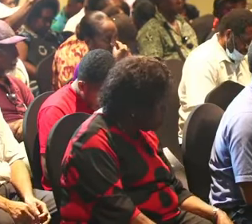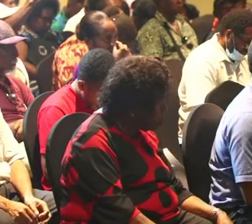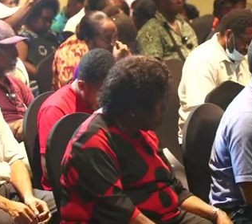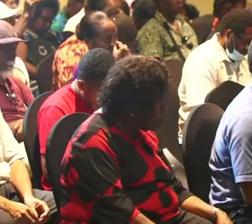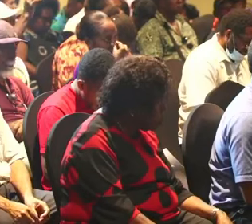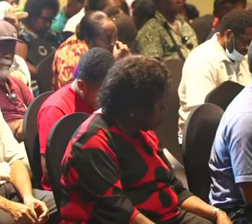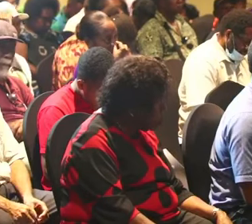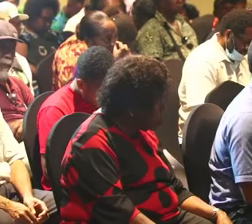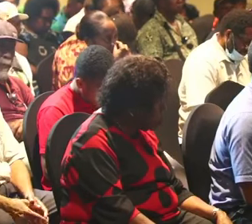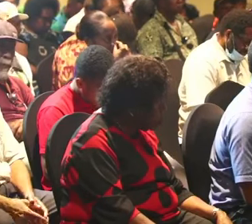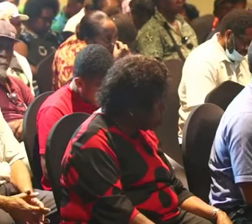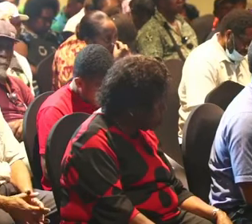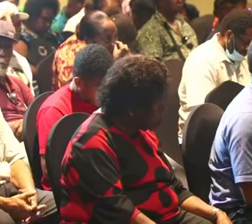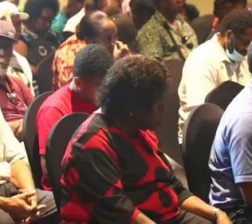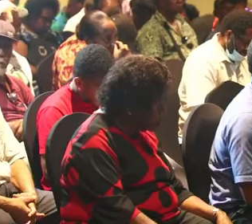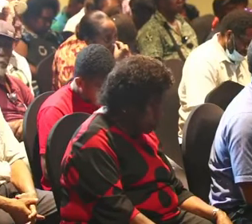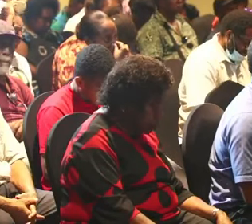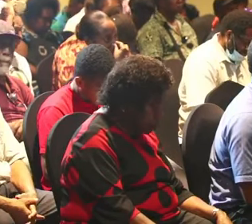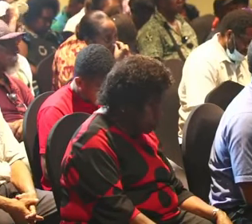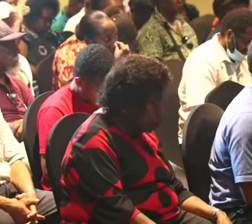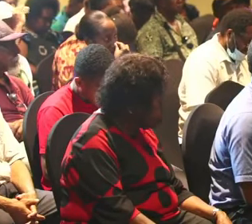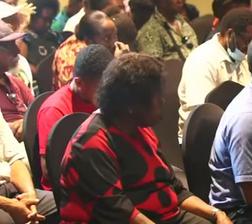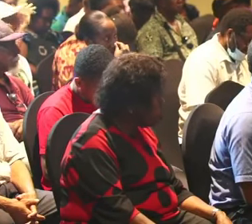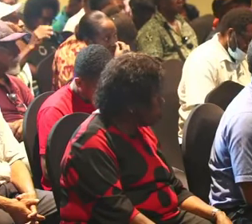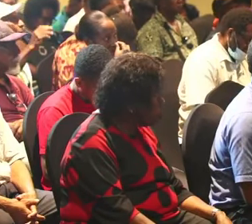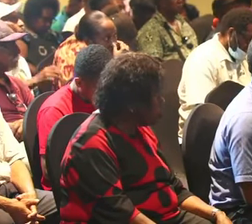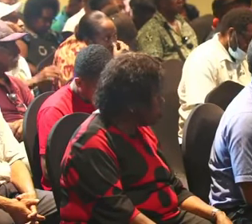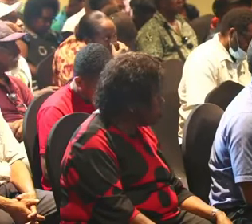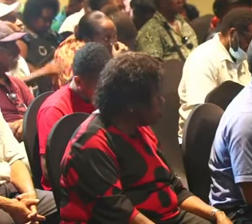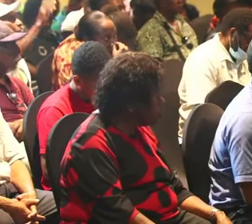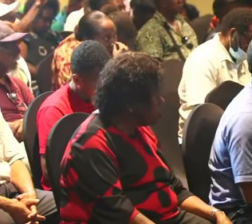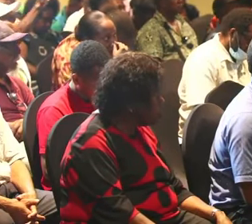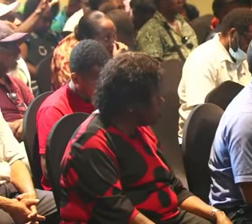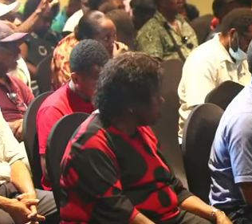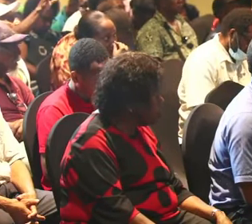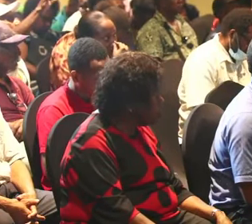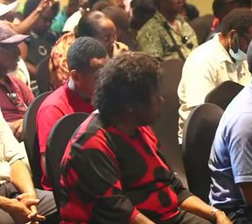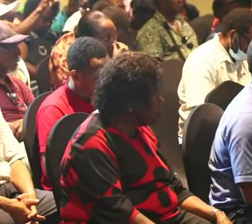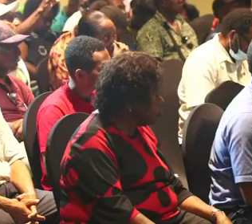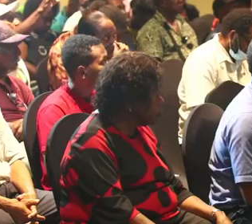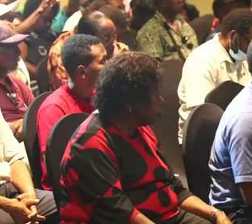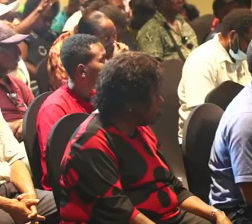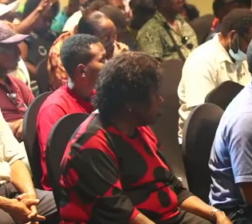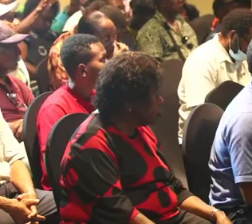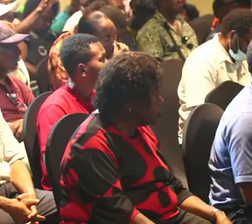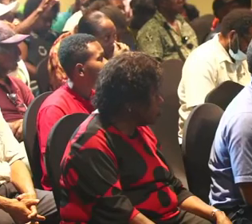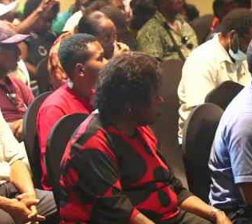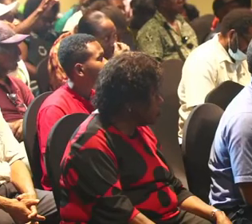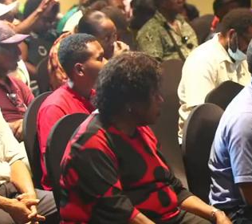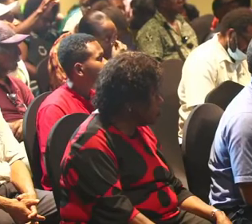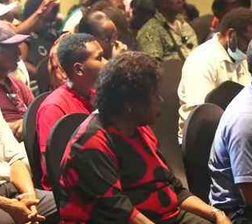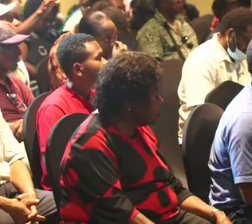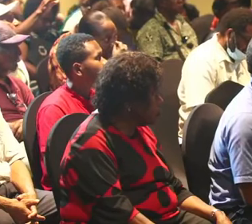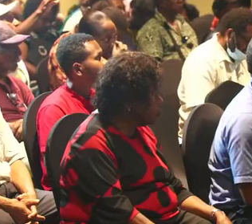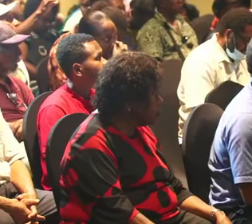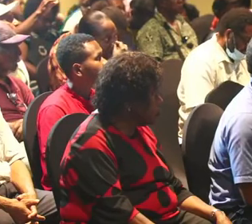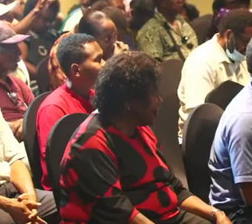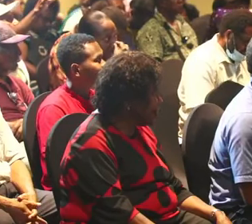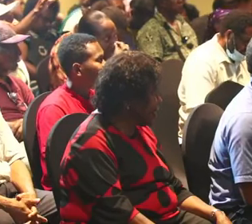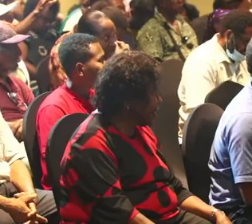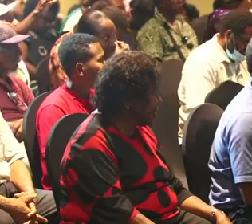well. Suppose no got them, but me plakisim ask him all same line again. I think all rare and all come. You may all get that?